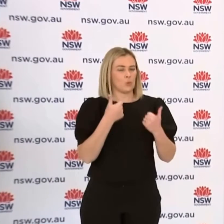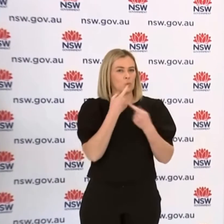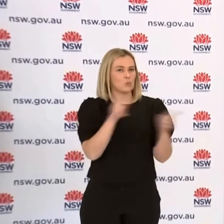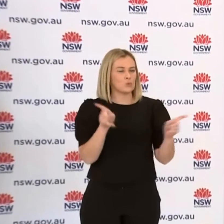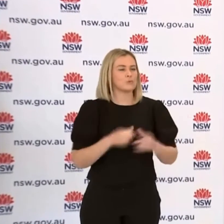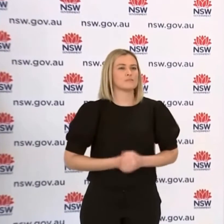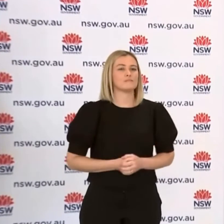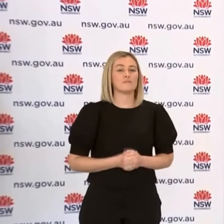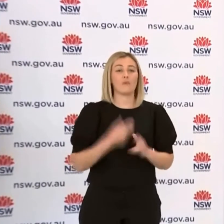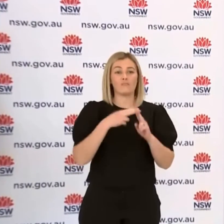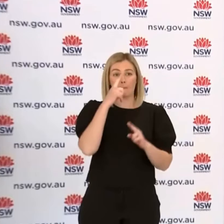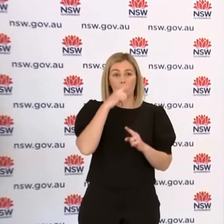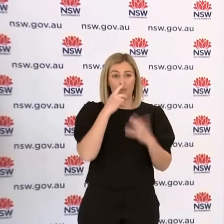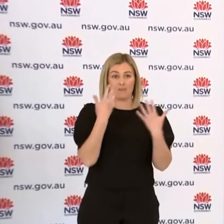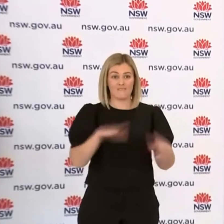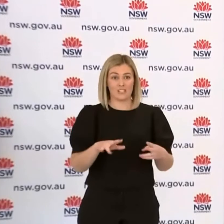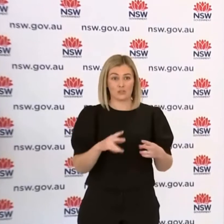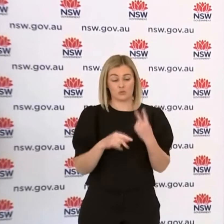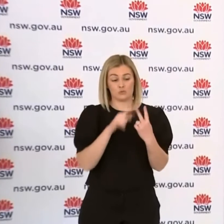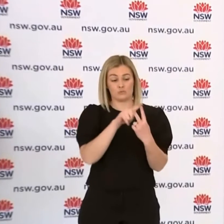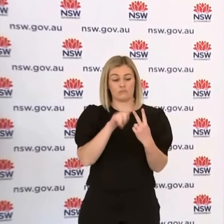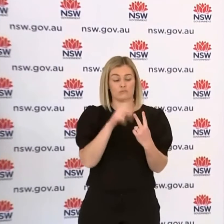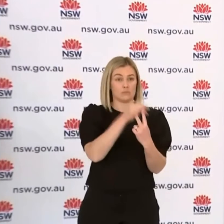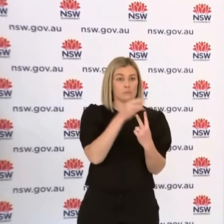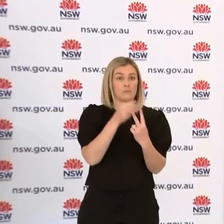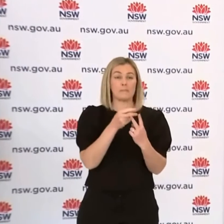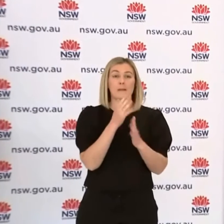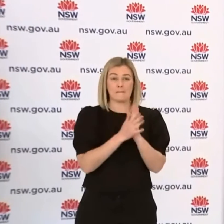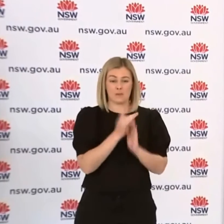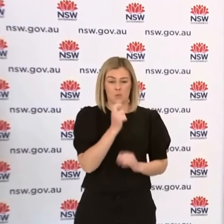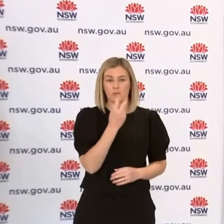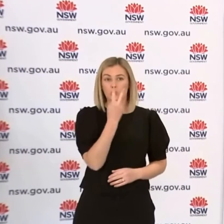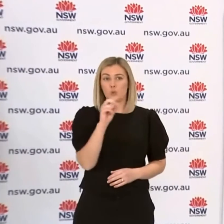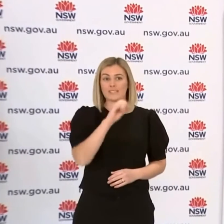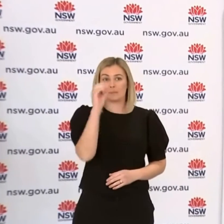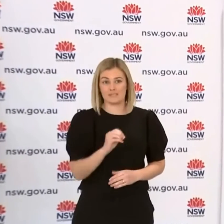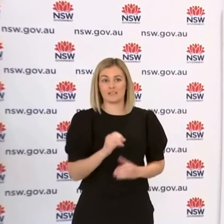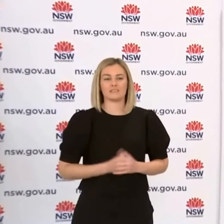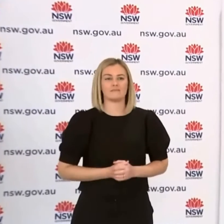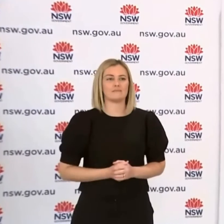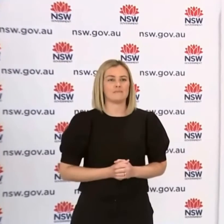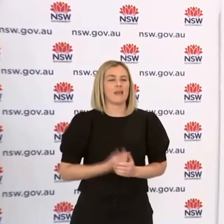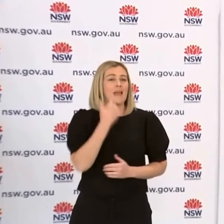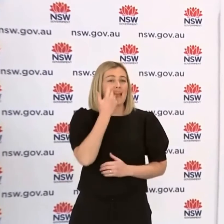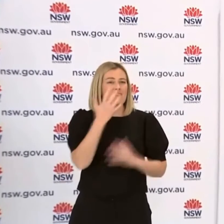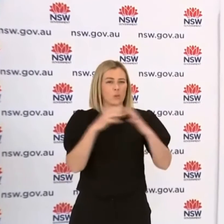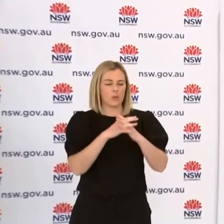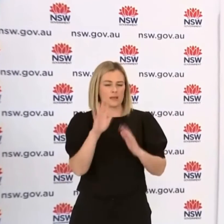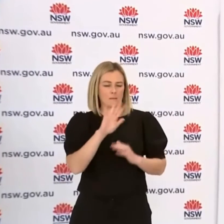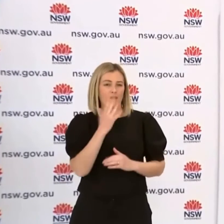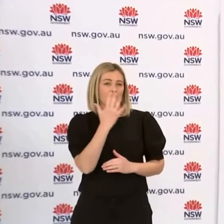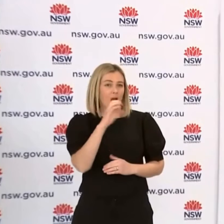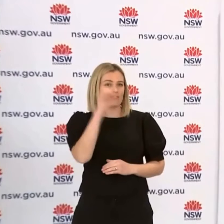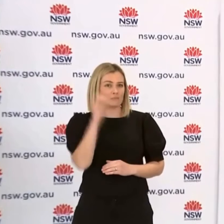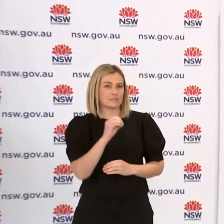those who are fully vaccinated, we're up to about almost 22%. And we're going up at about 5% a week. So can I just say to